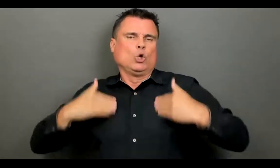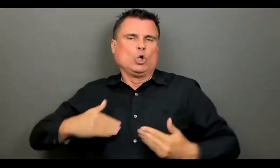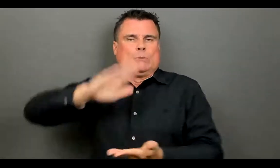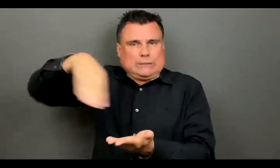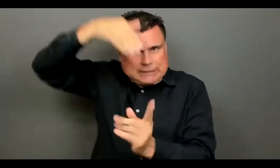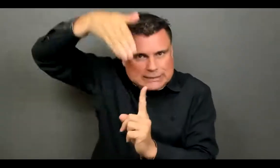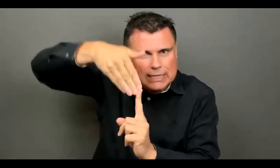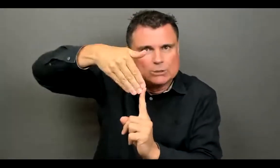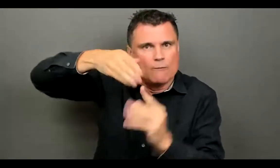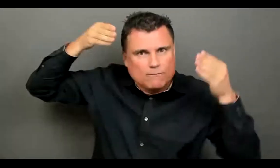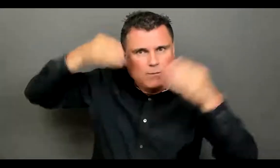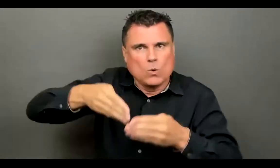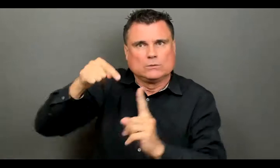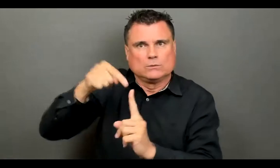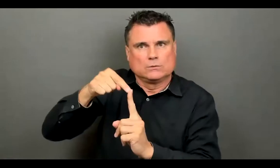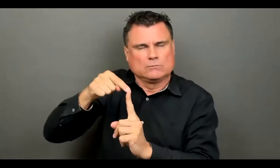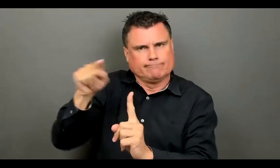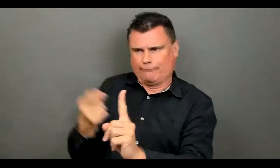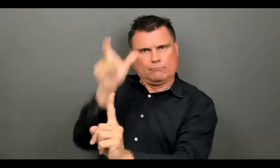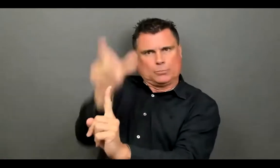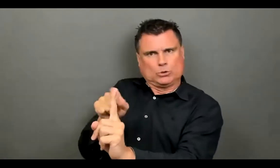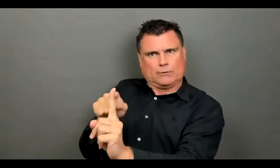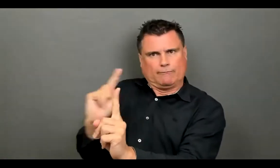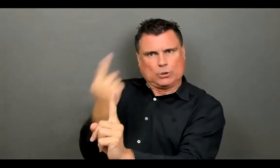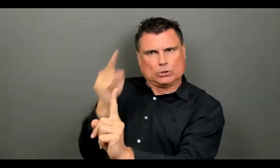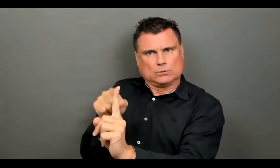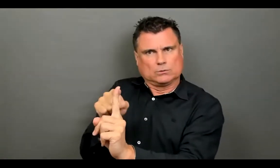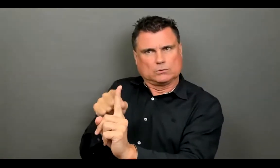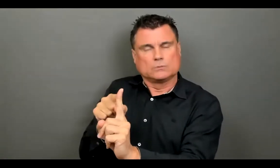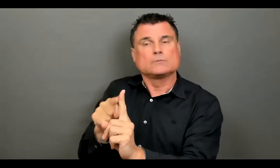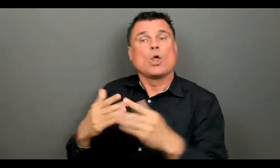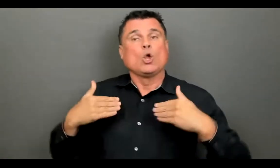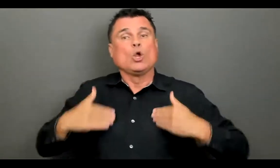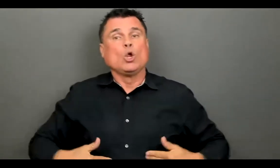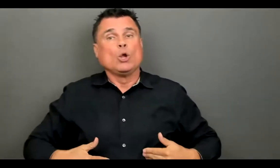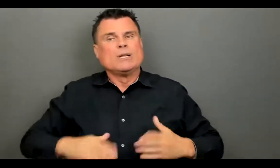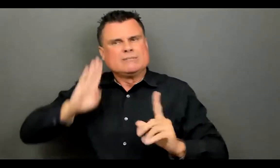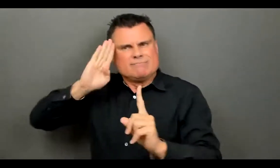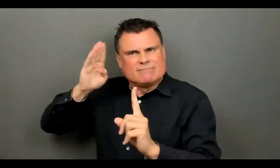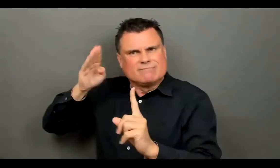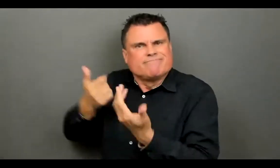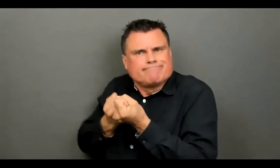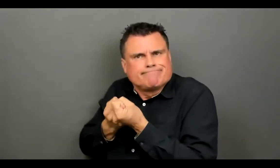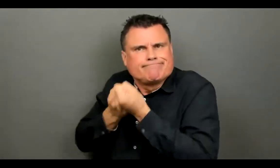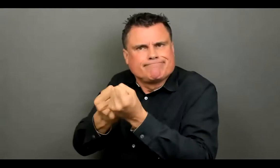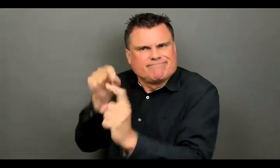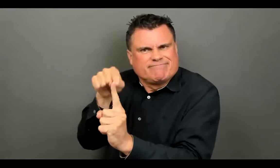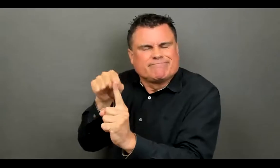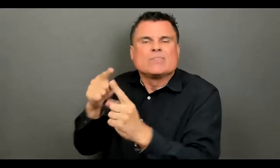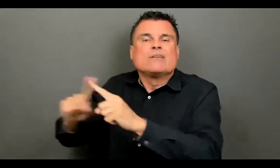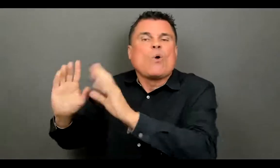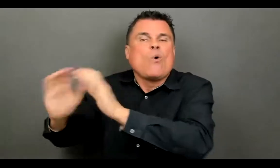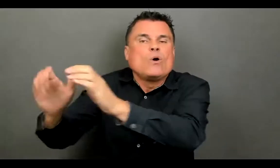process, together with mobile operators and humanitarian organizations in partnership. And I'm going to share a few of our examples that we've learned along the